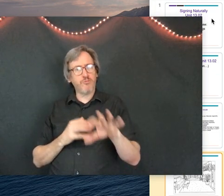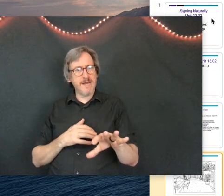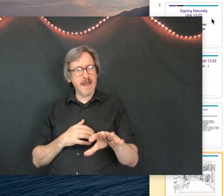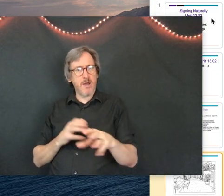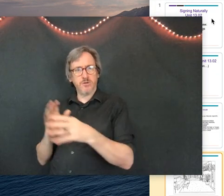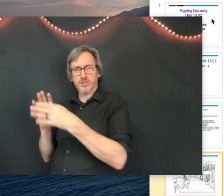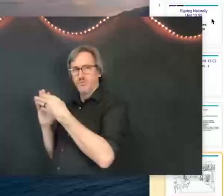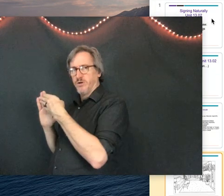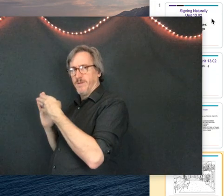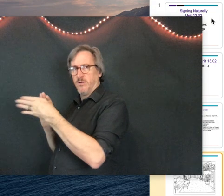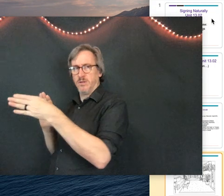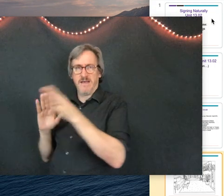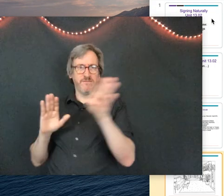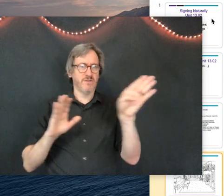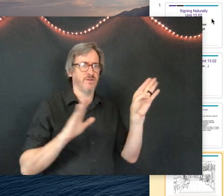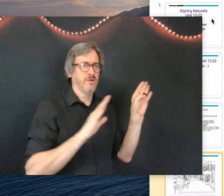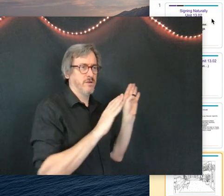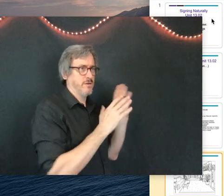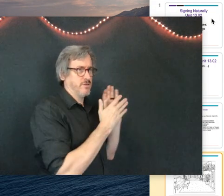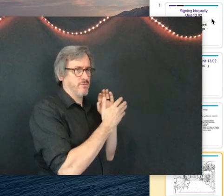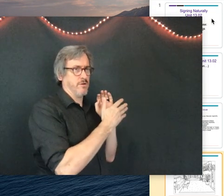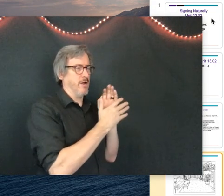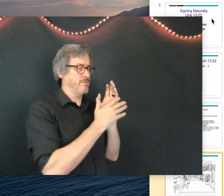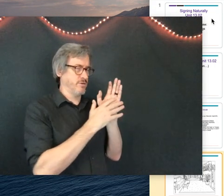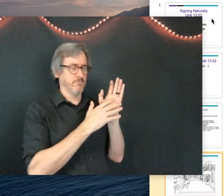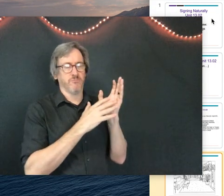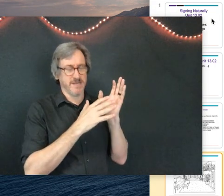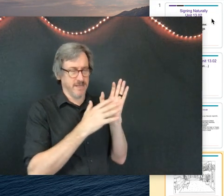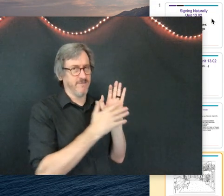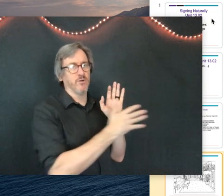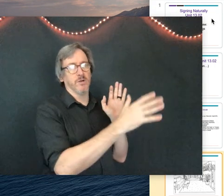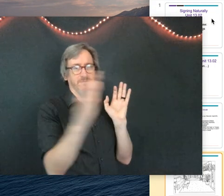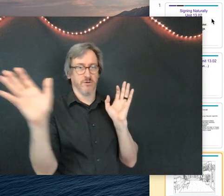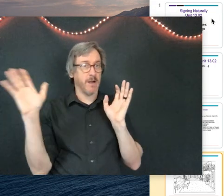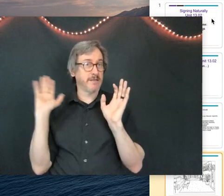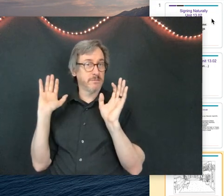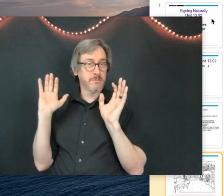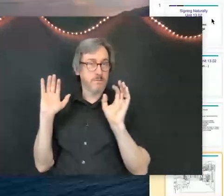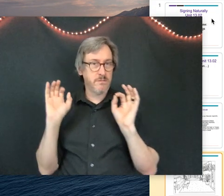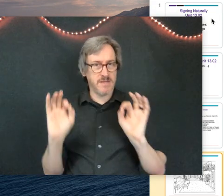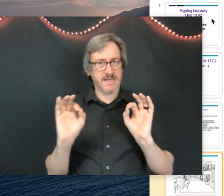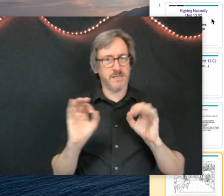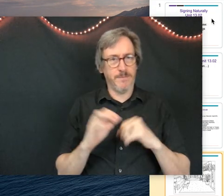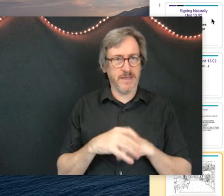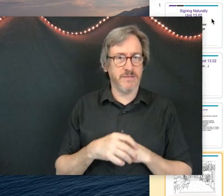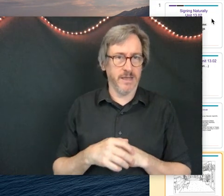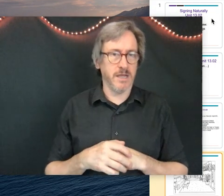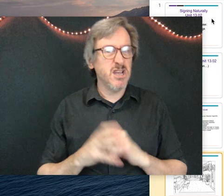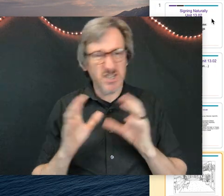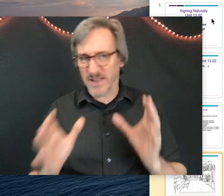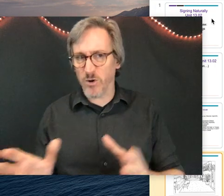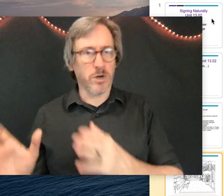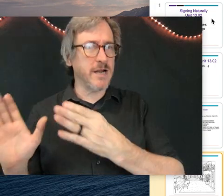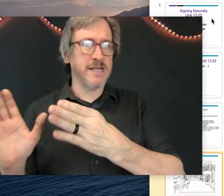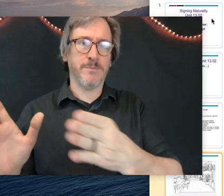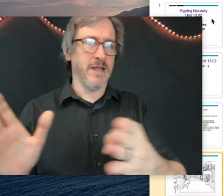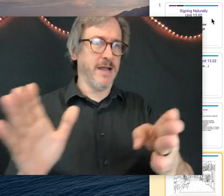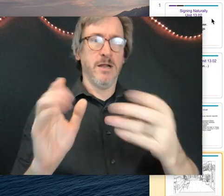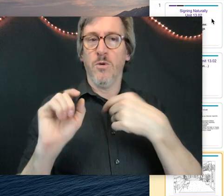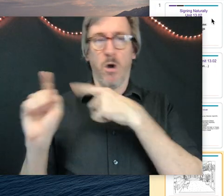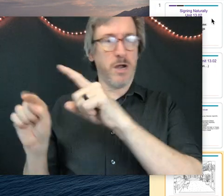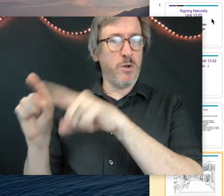For right now, just worry about left to right to left or left to right. That's the big thing. Just have an